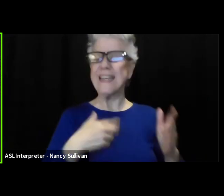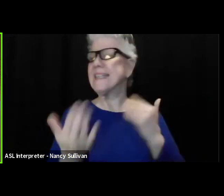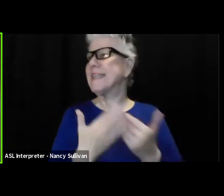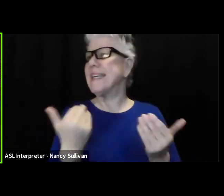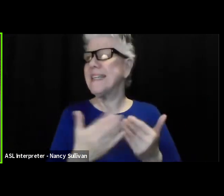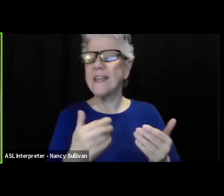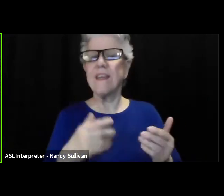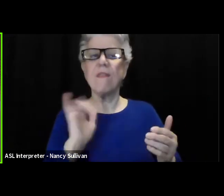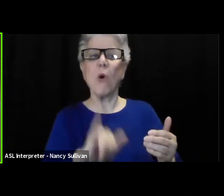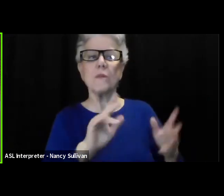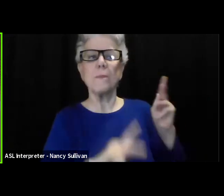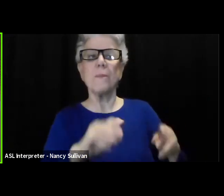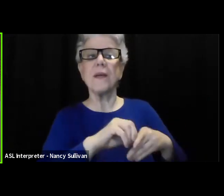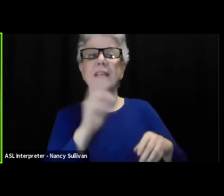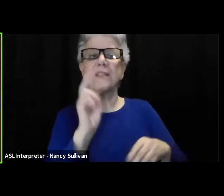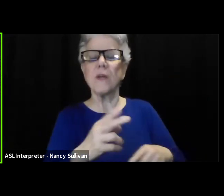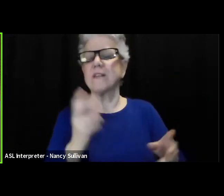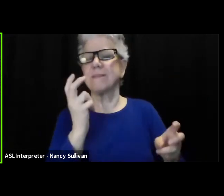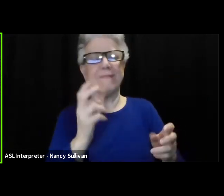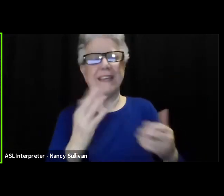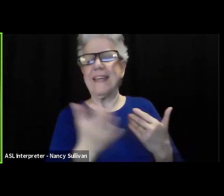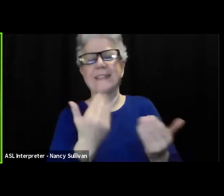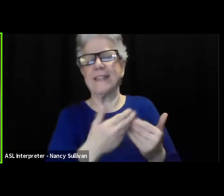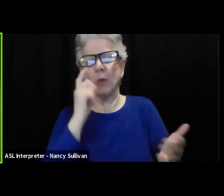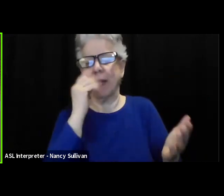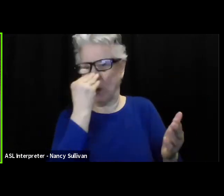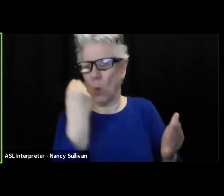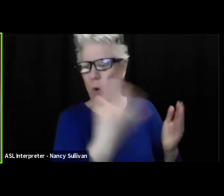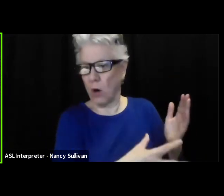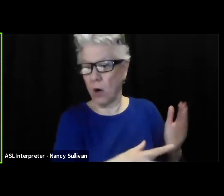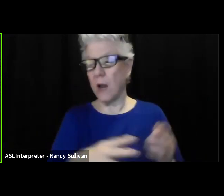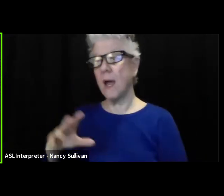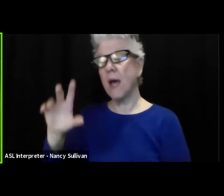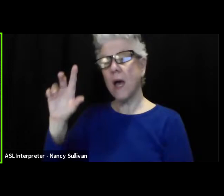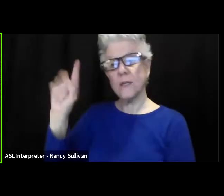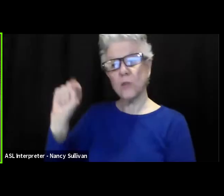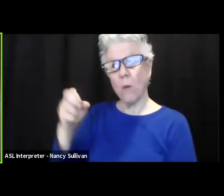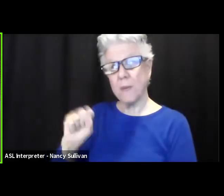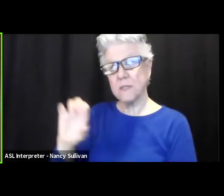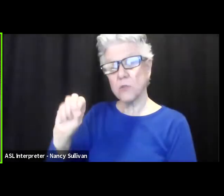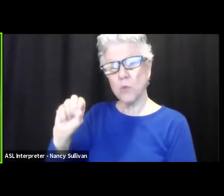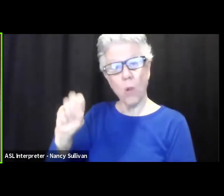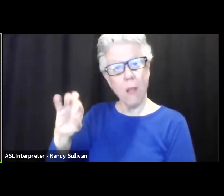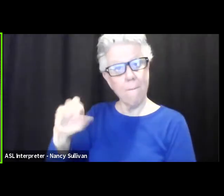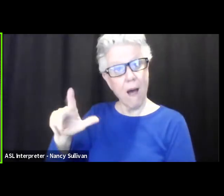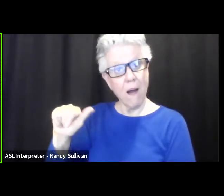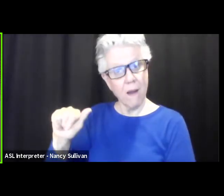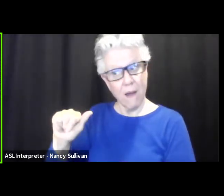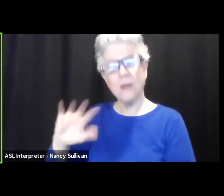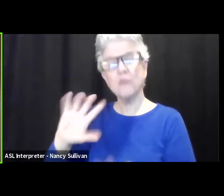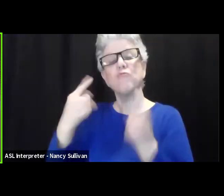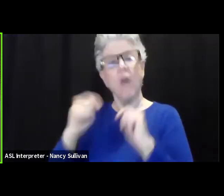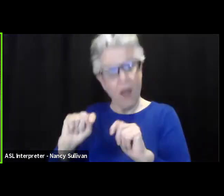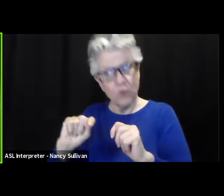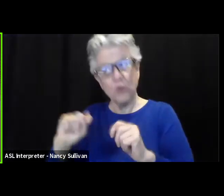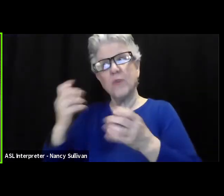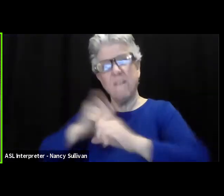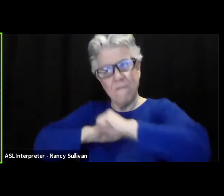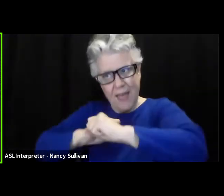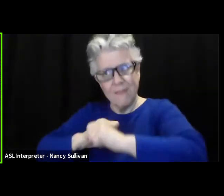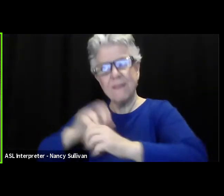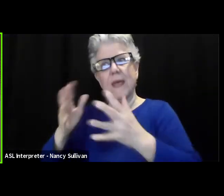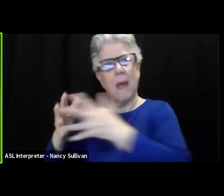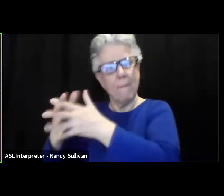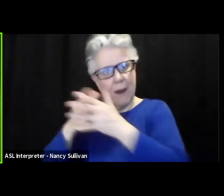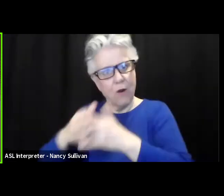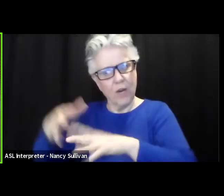overlook. As the Dominican Thomists of Salamanca made their worthy arguments in defense of the Amerindian peoples, many of